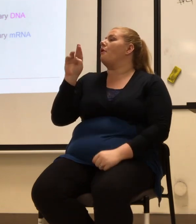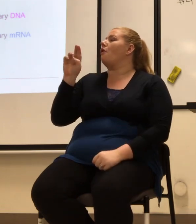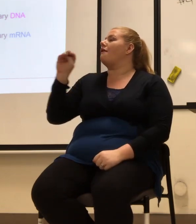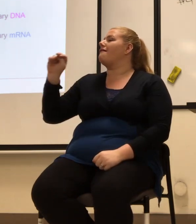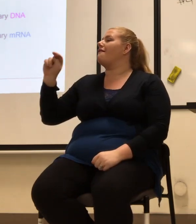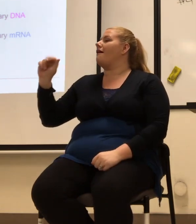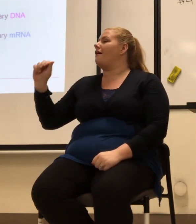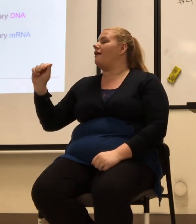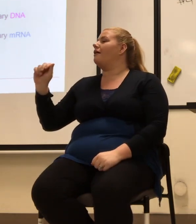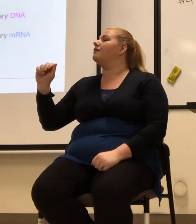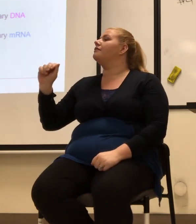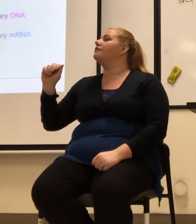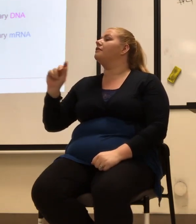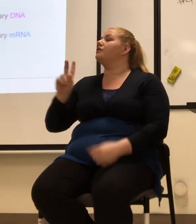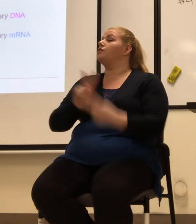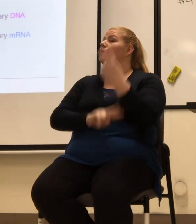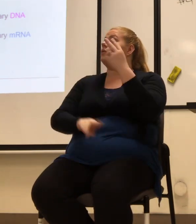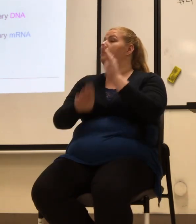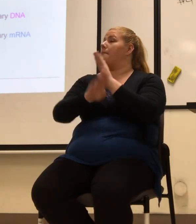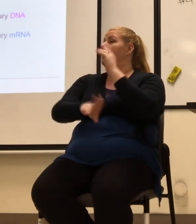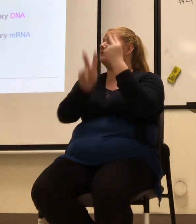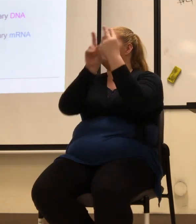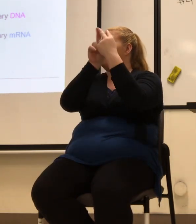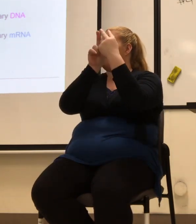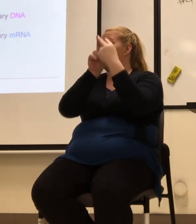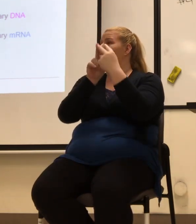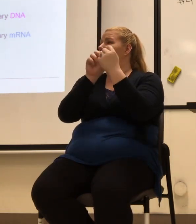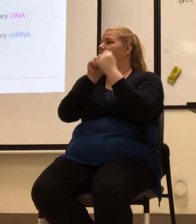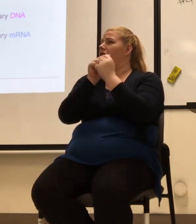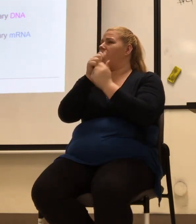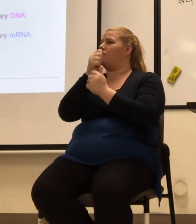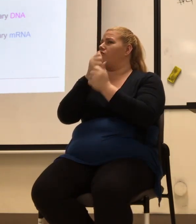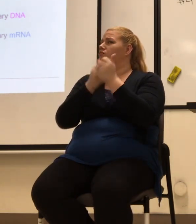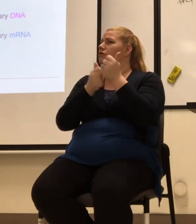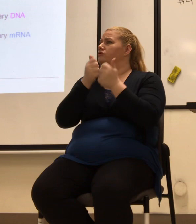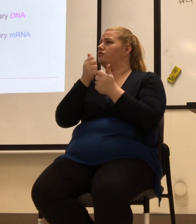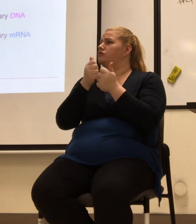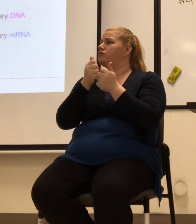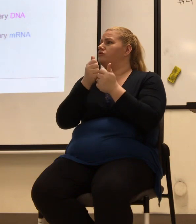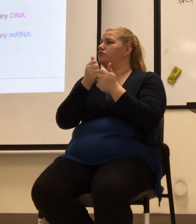You base pair with which strand?